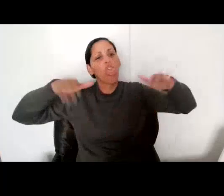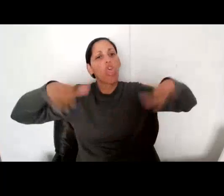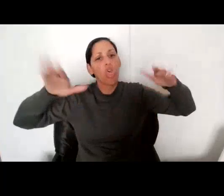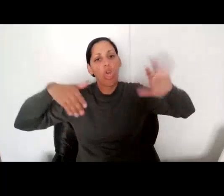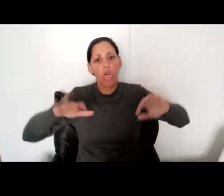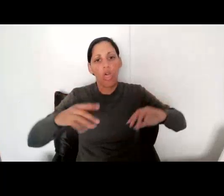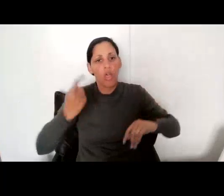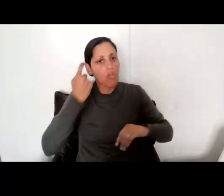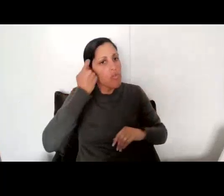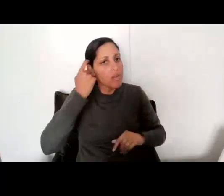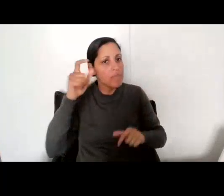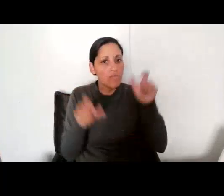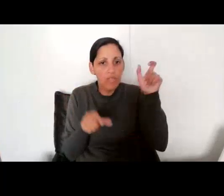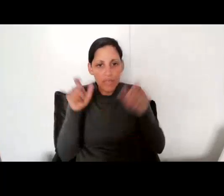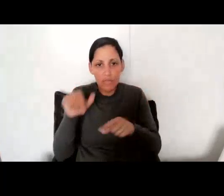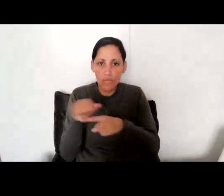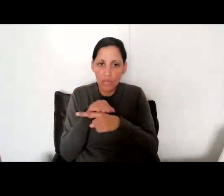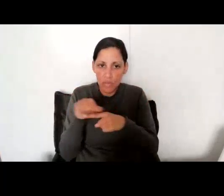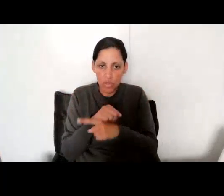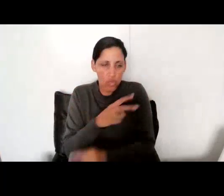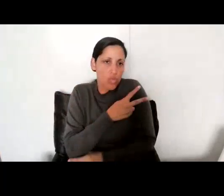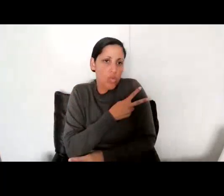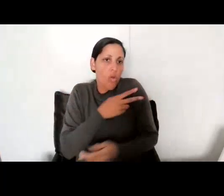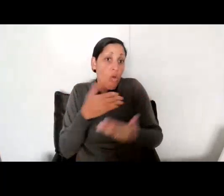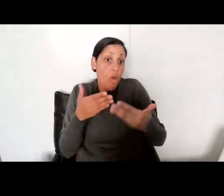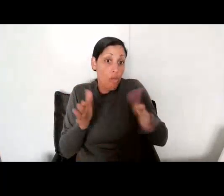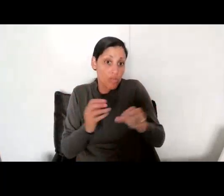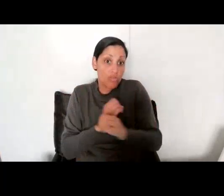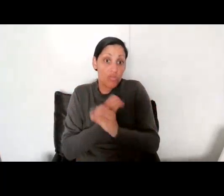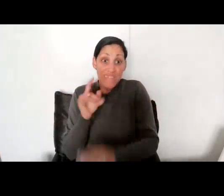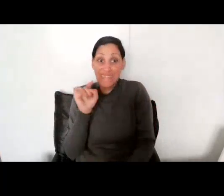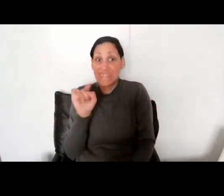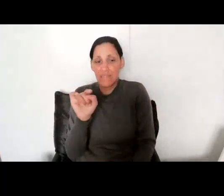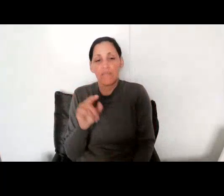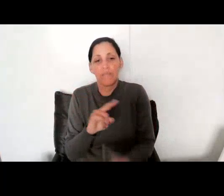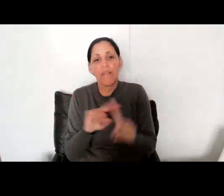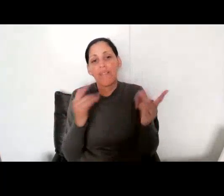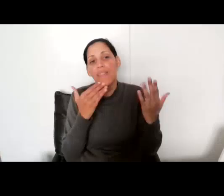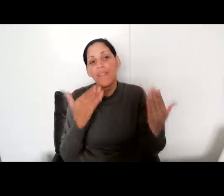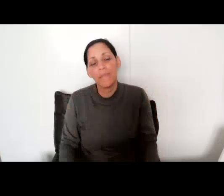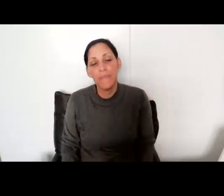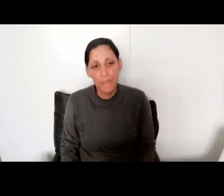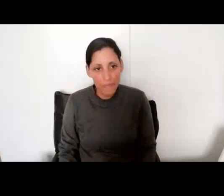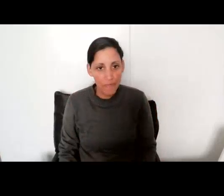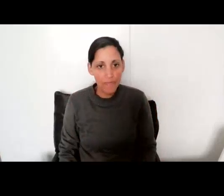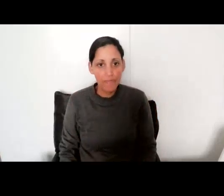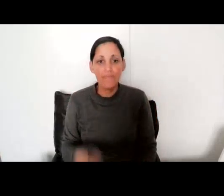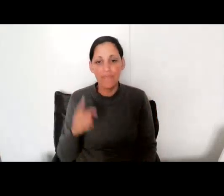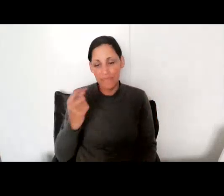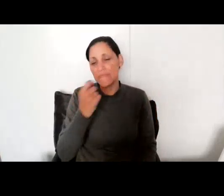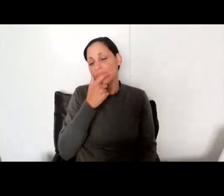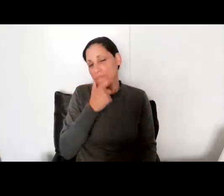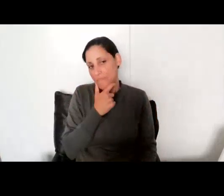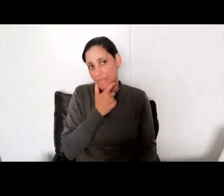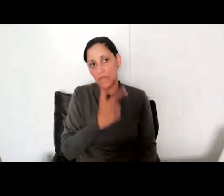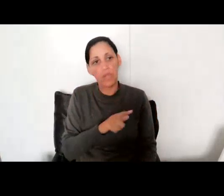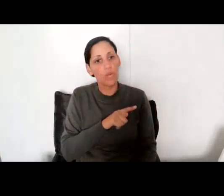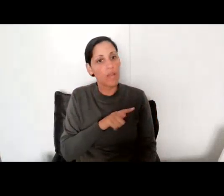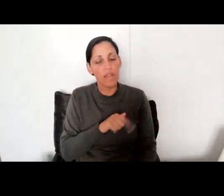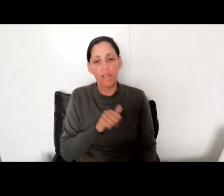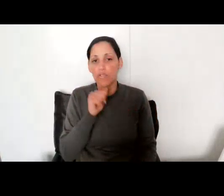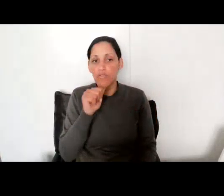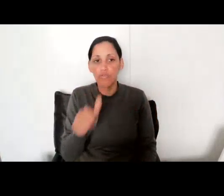receptionist should be trained. The security that opens, that is where it starts. But thank you. So you see, that is very sad because it means that it's not only at my